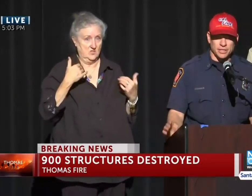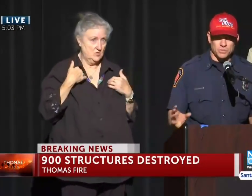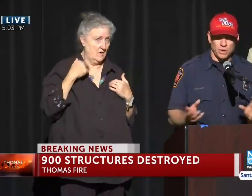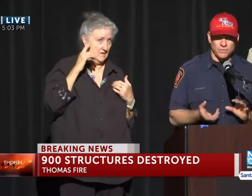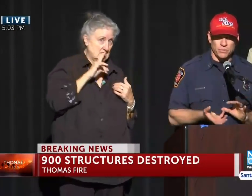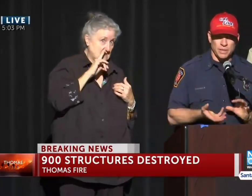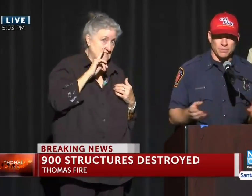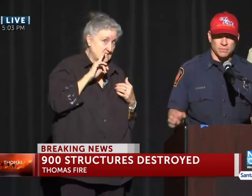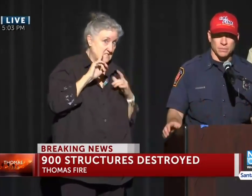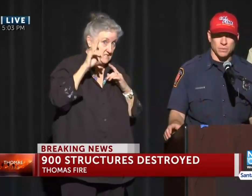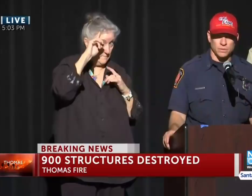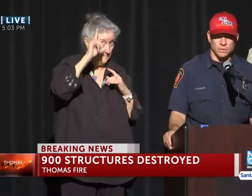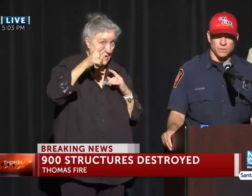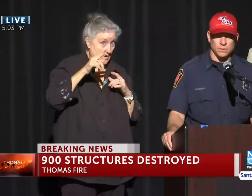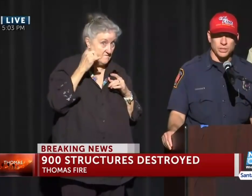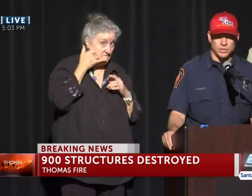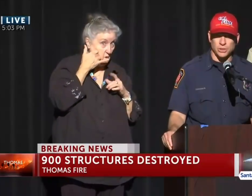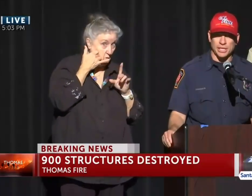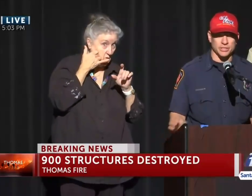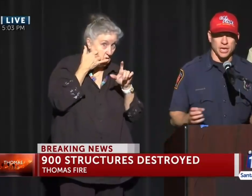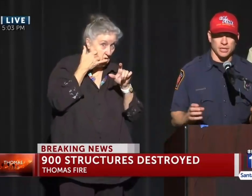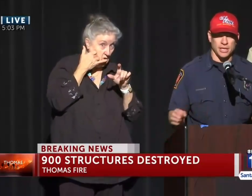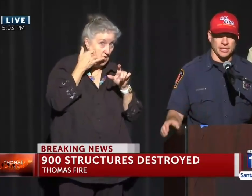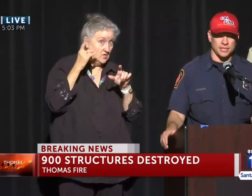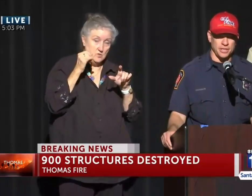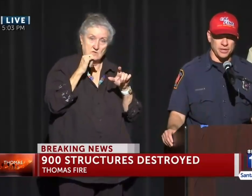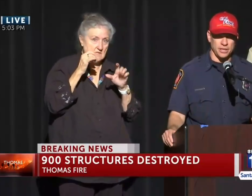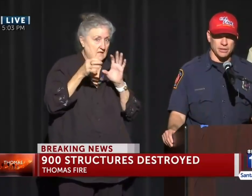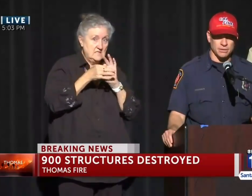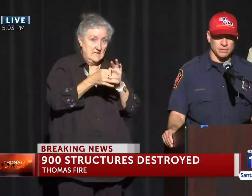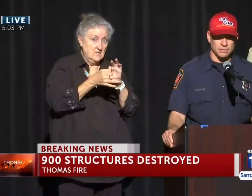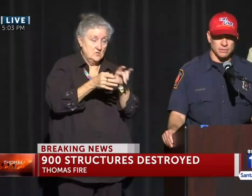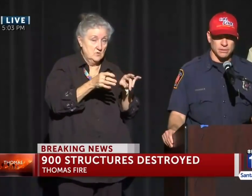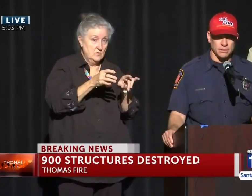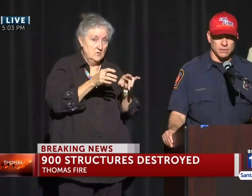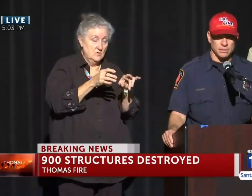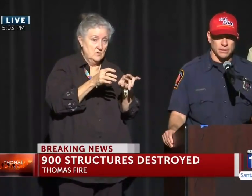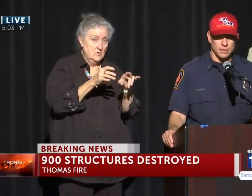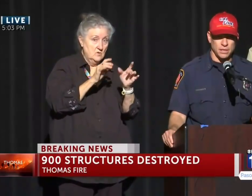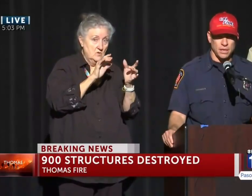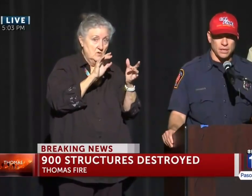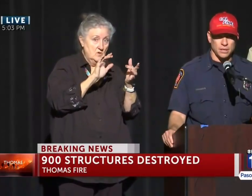you have a smartphone, ma'am? You do, and it's not connecting to the internet?